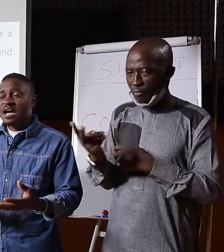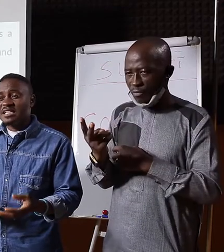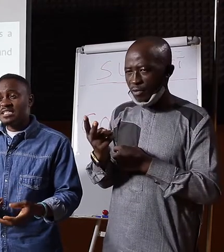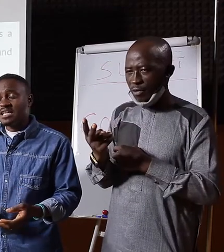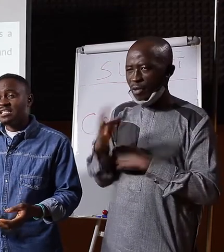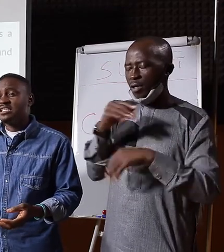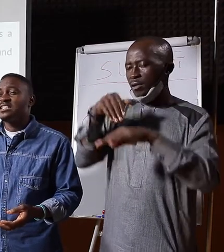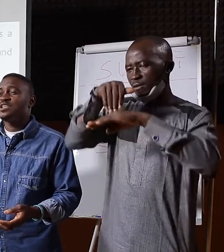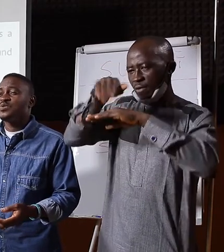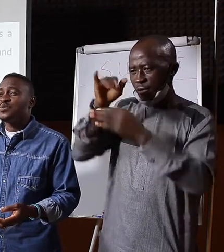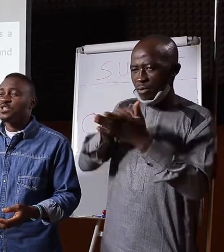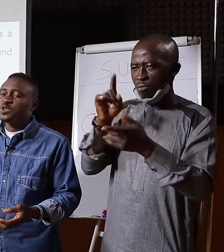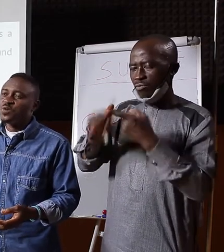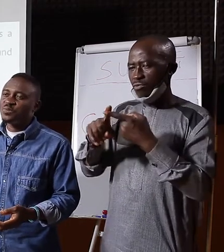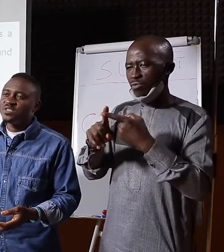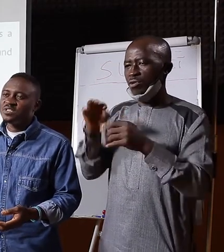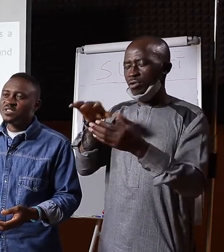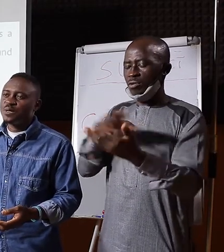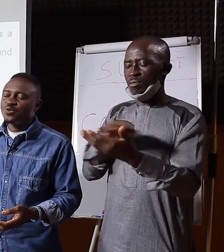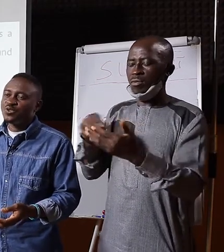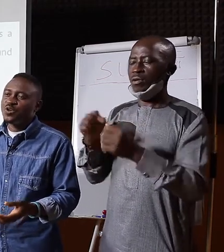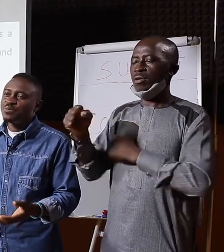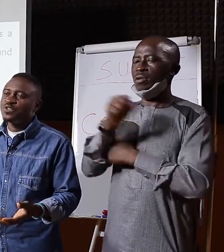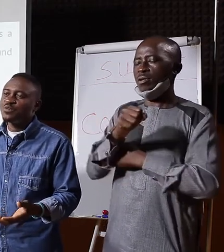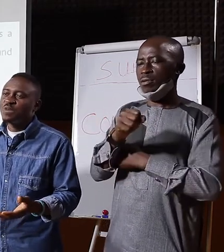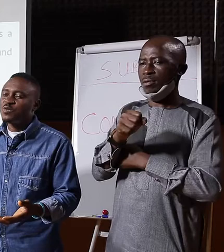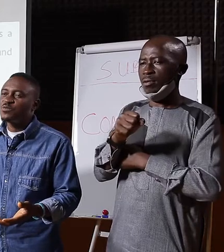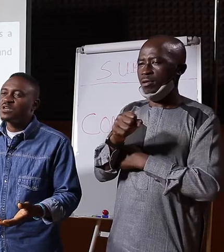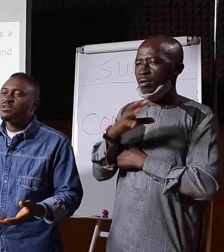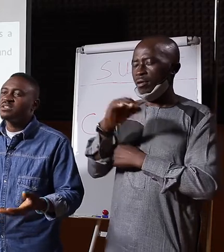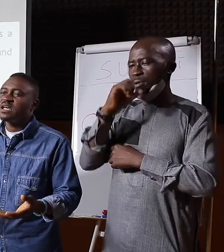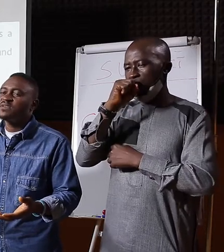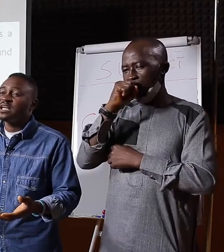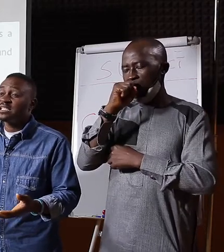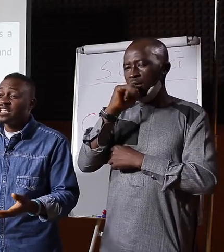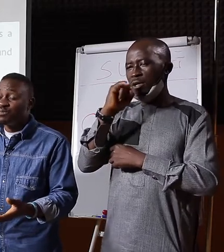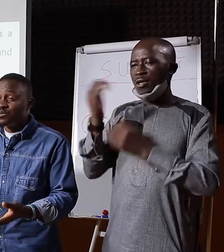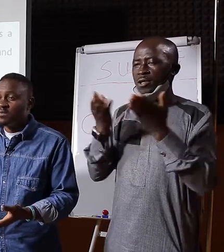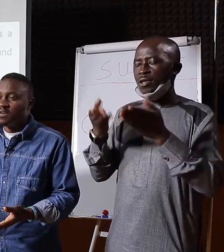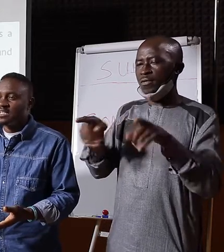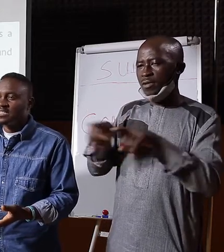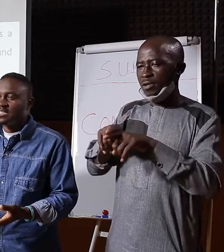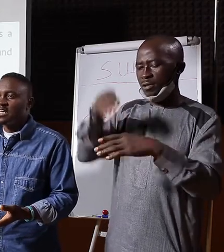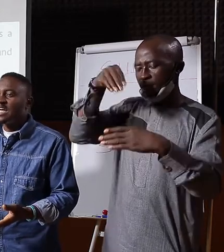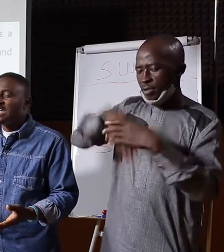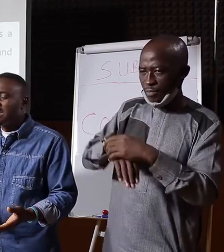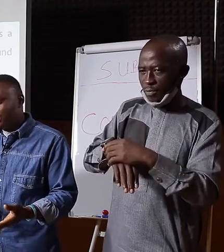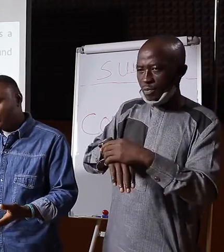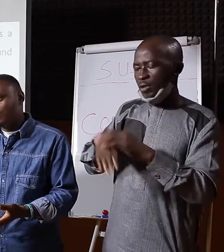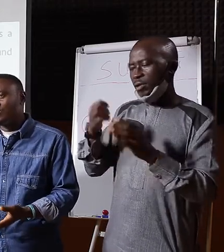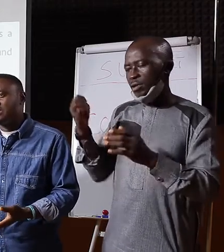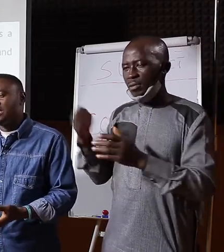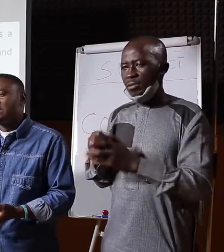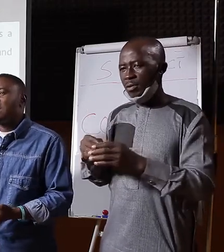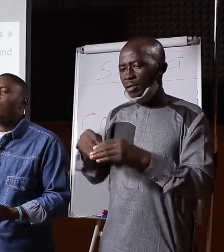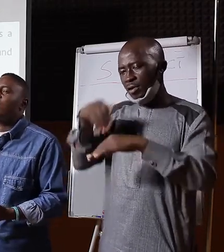voice, and sends it into what? The computer system. So the microphone now is serving as an input device,